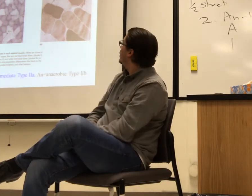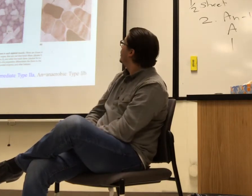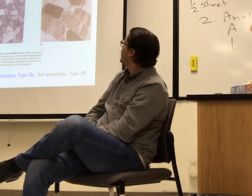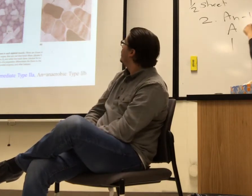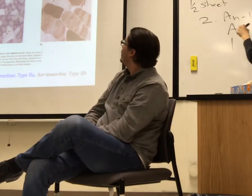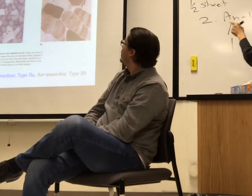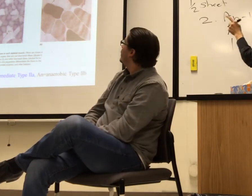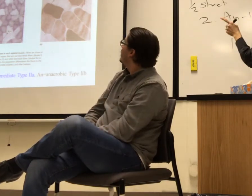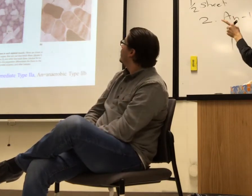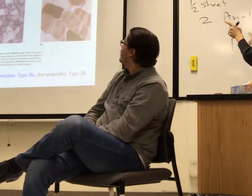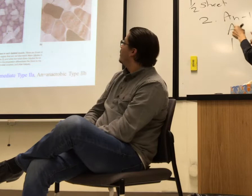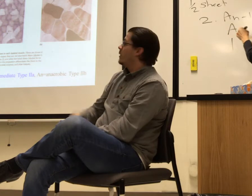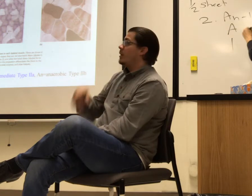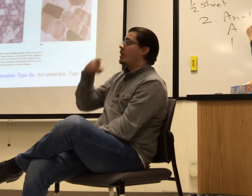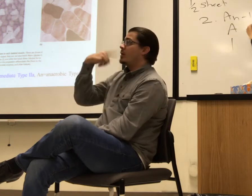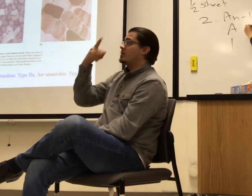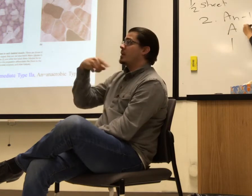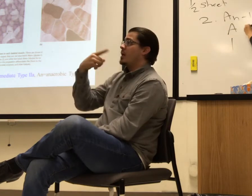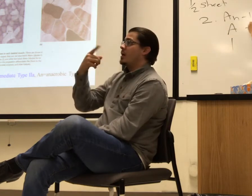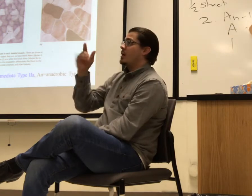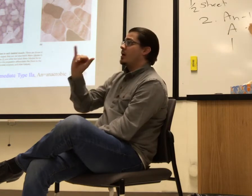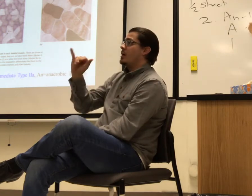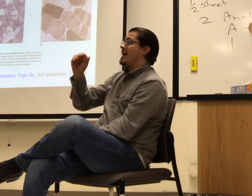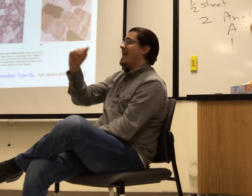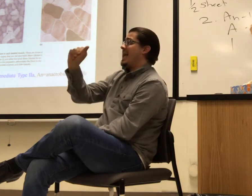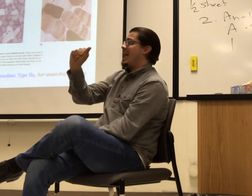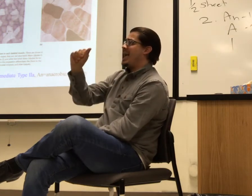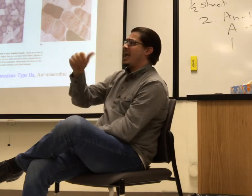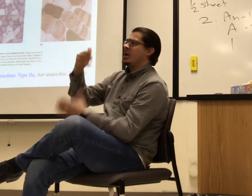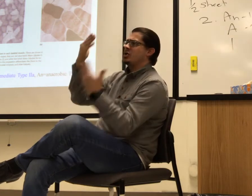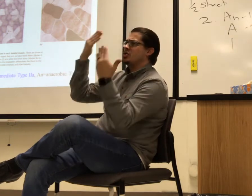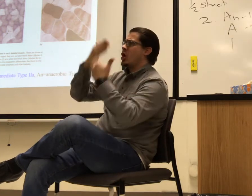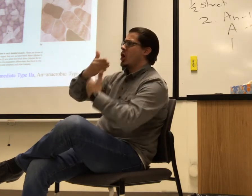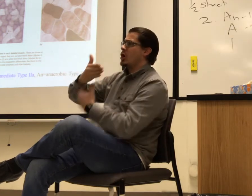And it looks like the A stained the darkest.